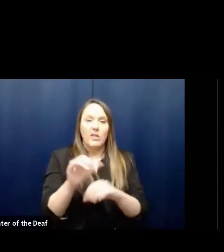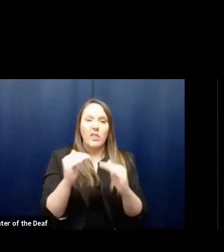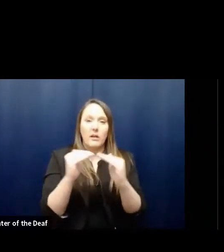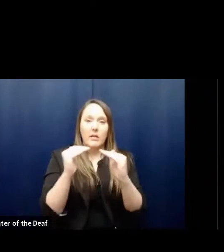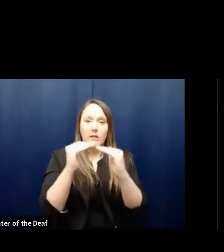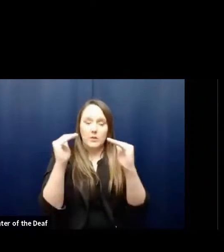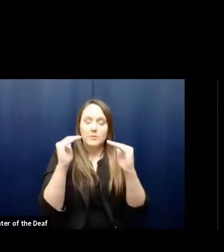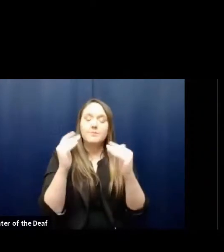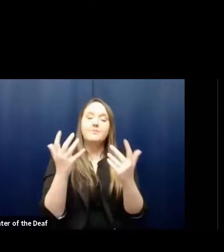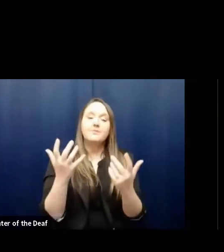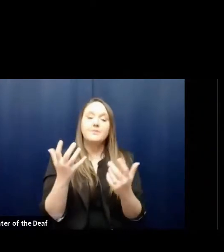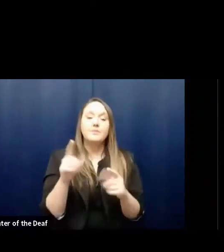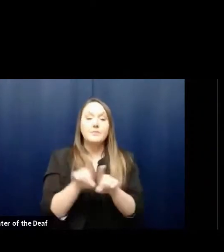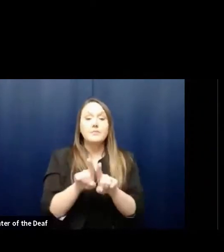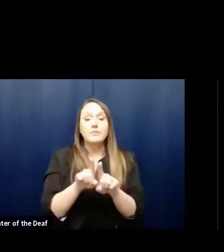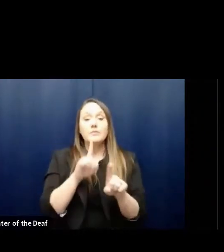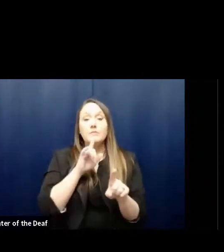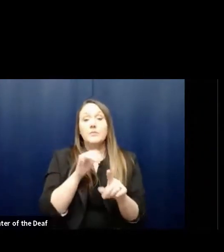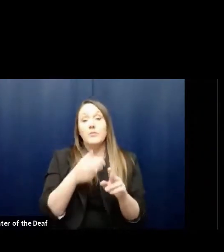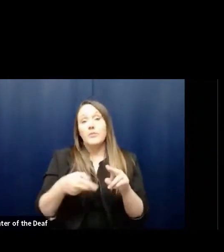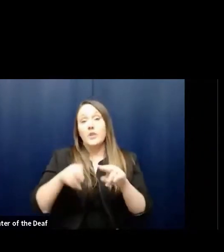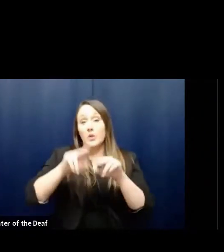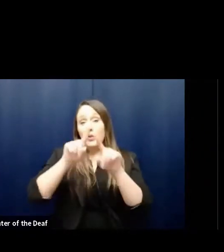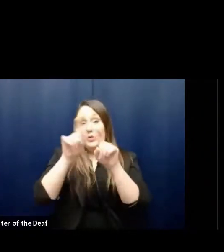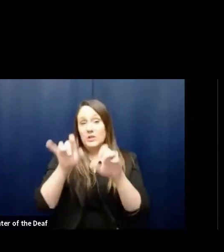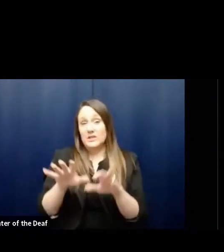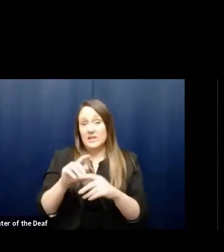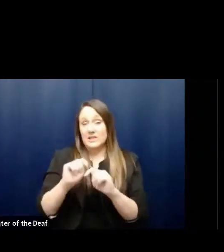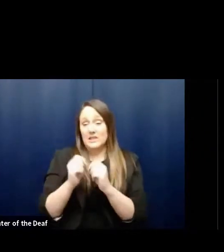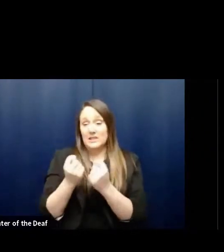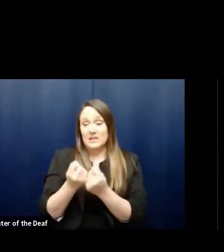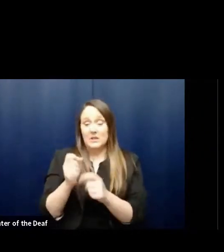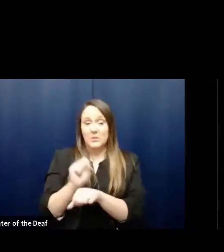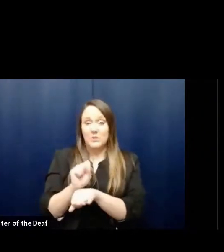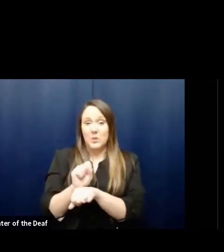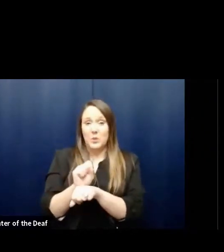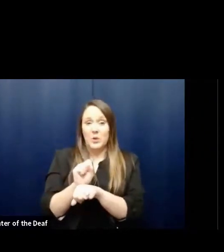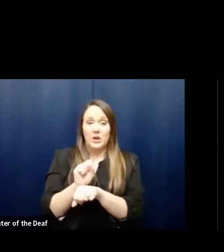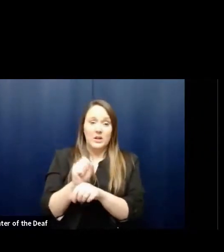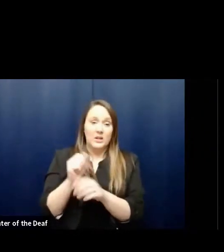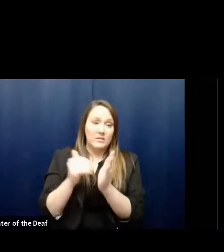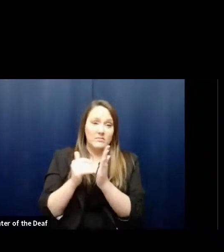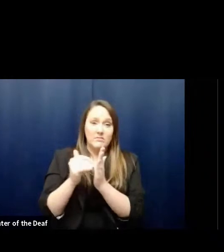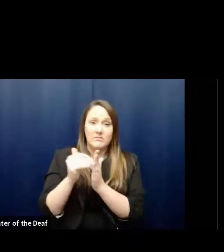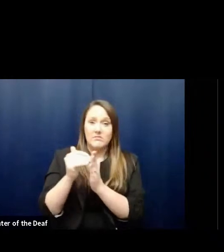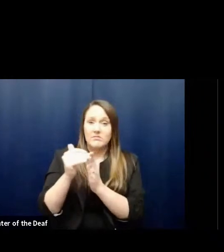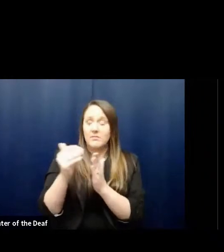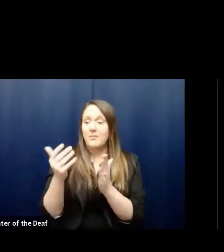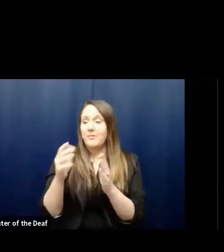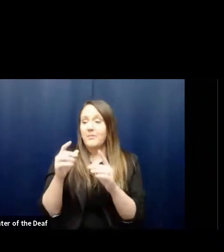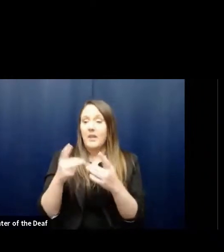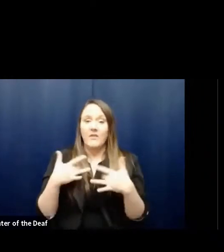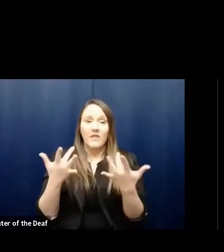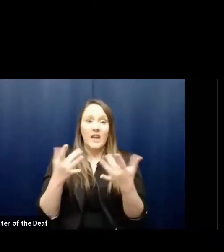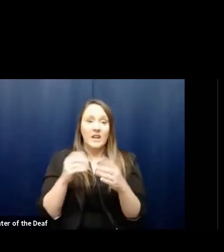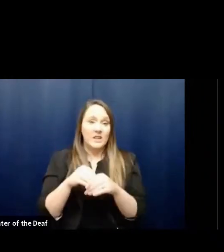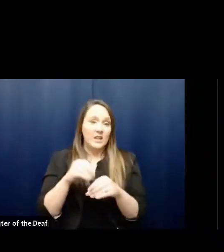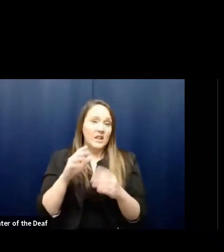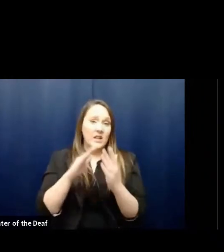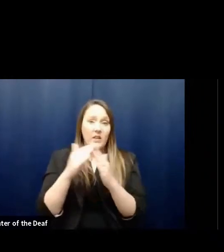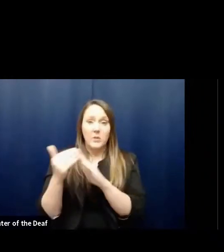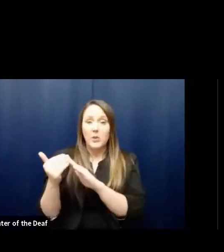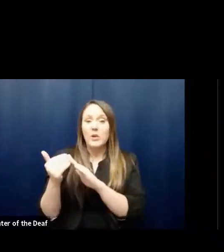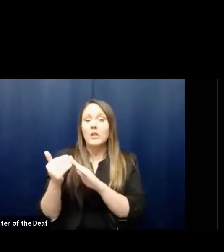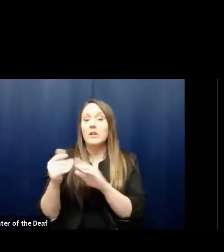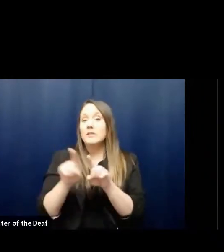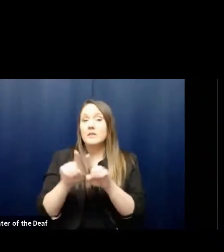level. And we've really increased our testing. Our testing team is working very regularly, doing events in the communities. And that same team has